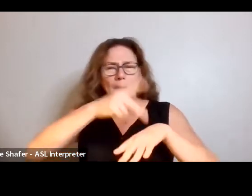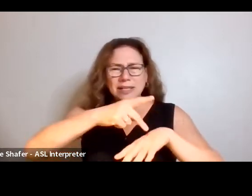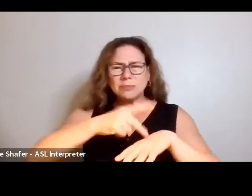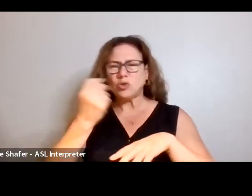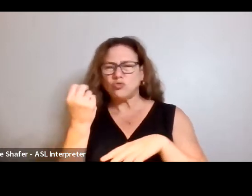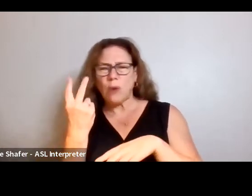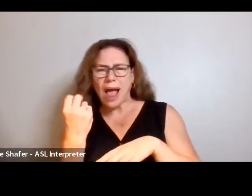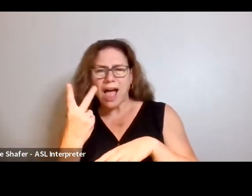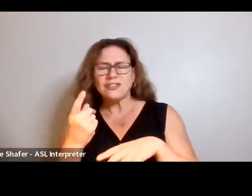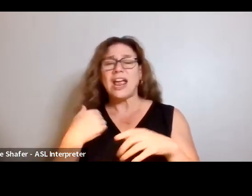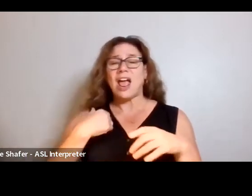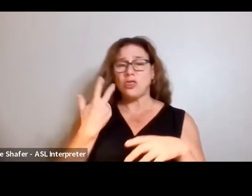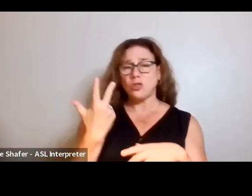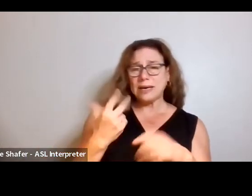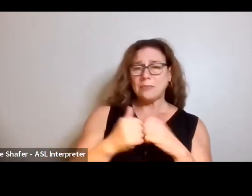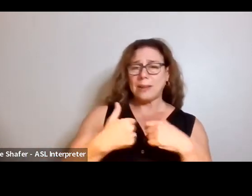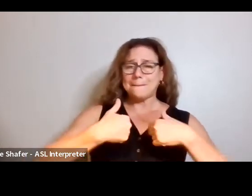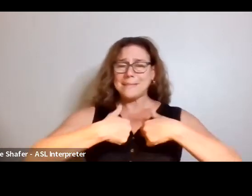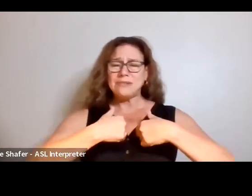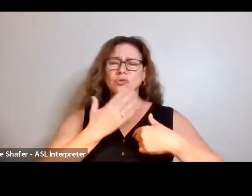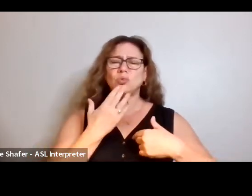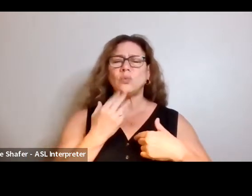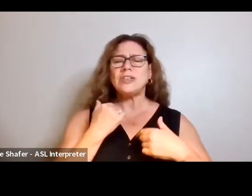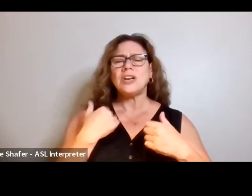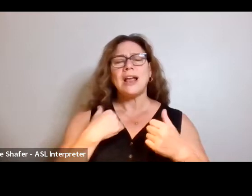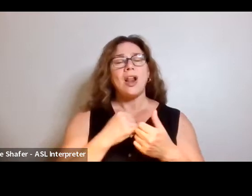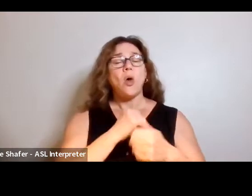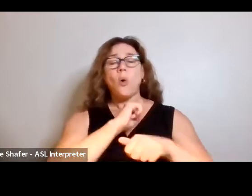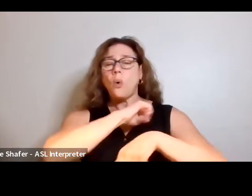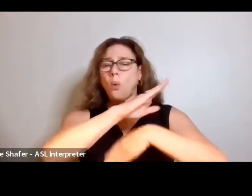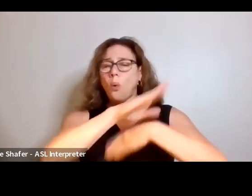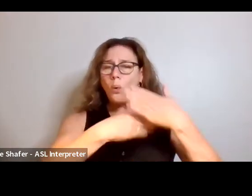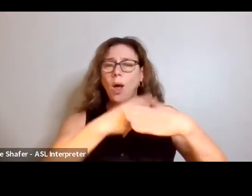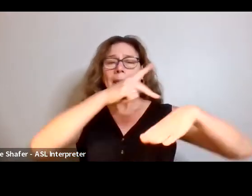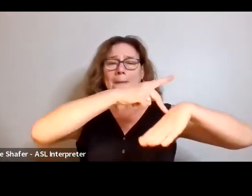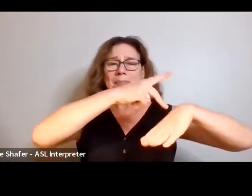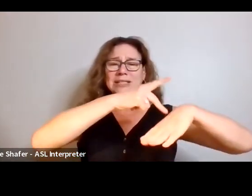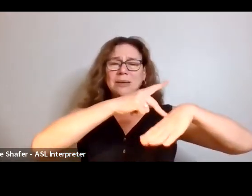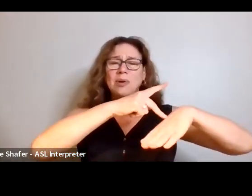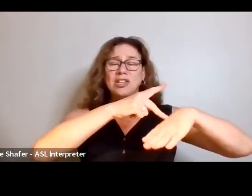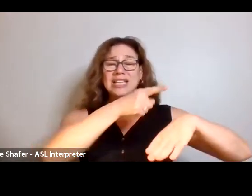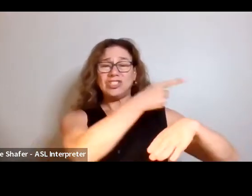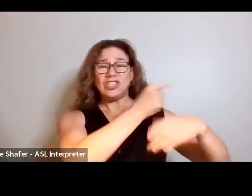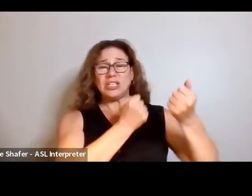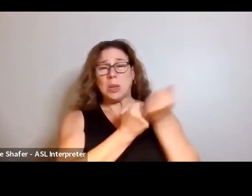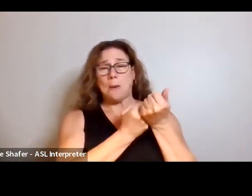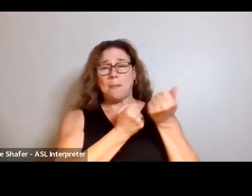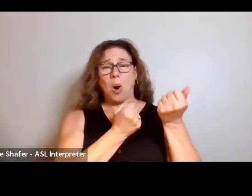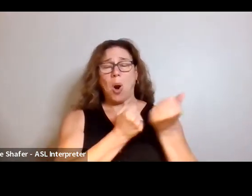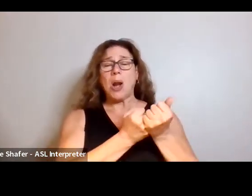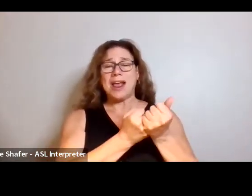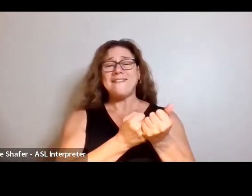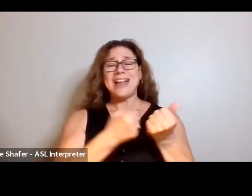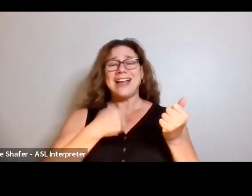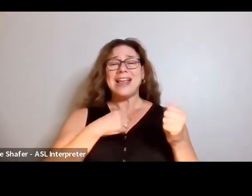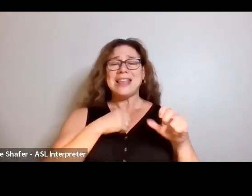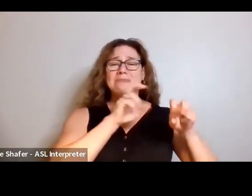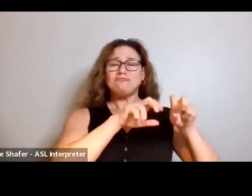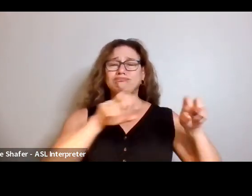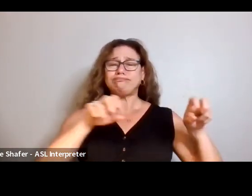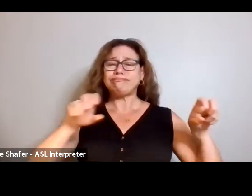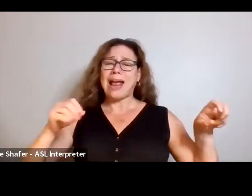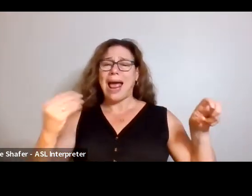what was really sweet is we had all of the principals that she has supported in a picture together. It's really cool.